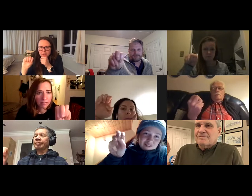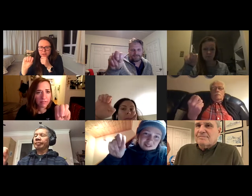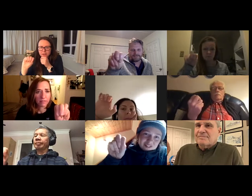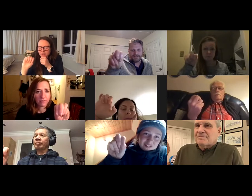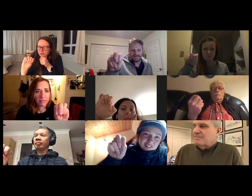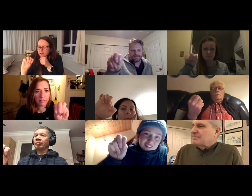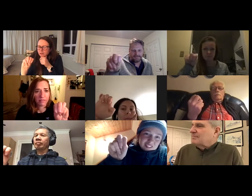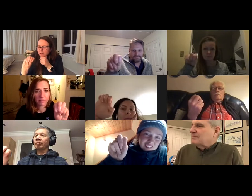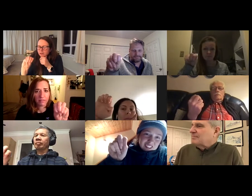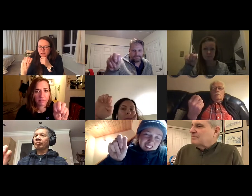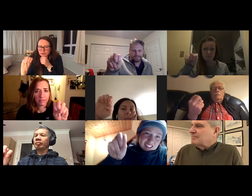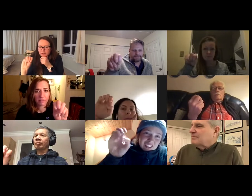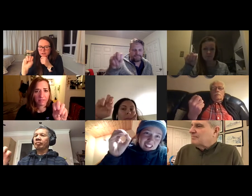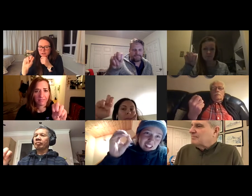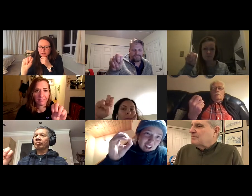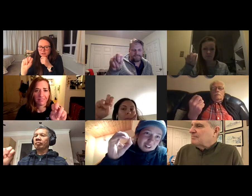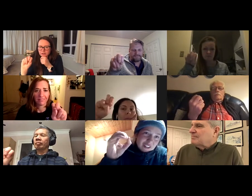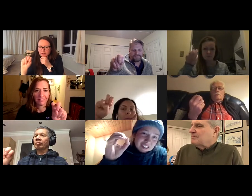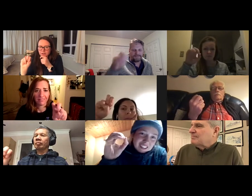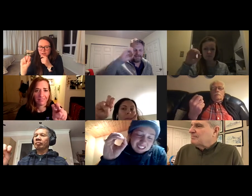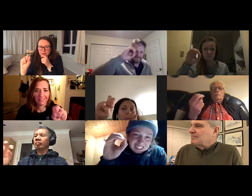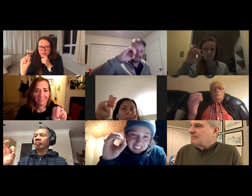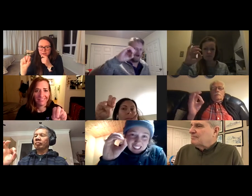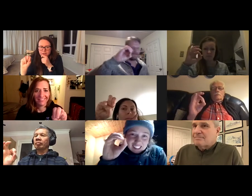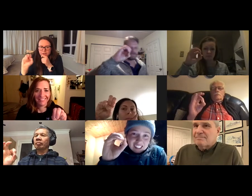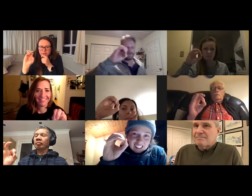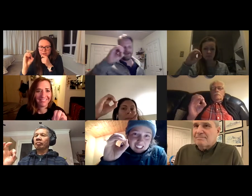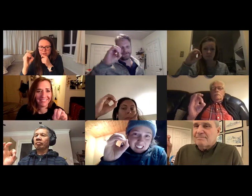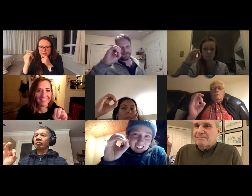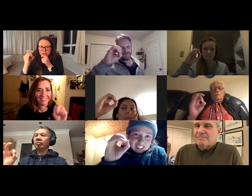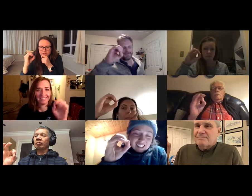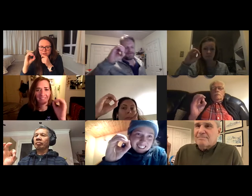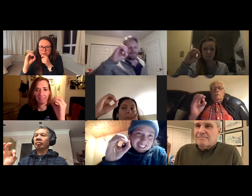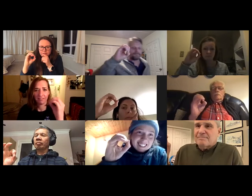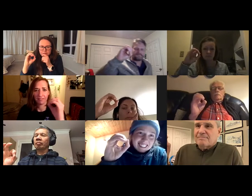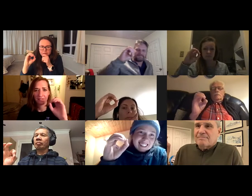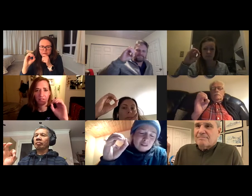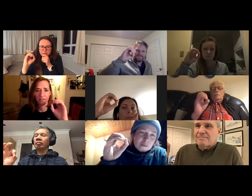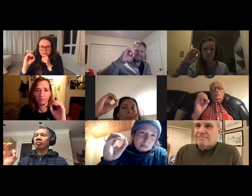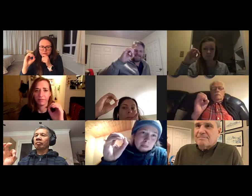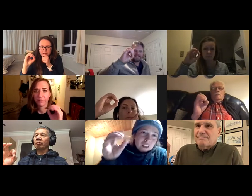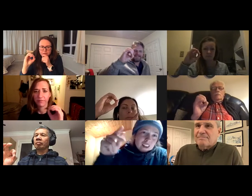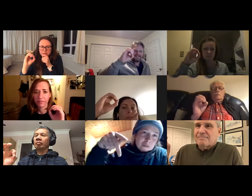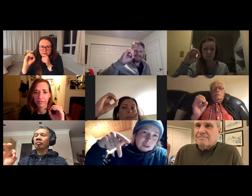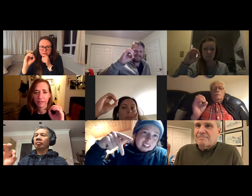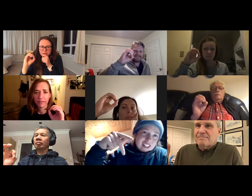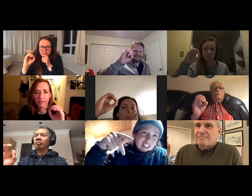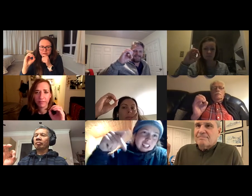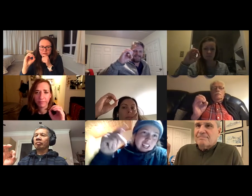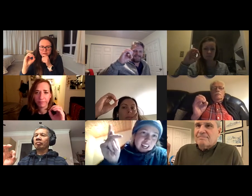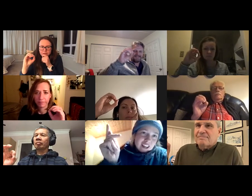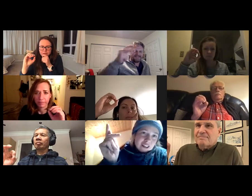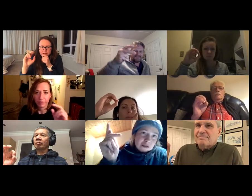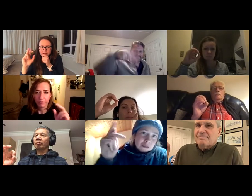Mm-hmm. 2 humps is N. Mm-hmm. Okay. O. That's an obvious one. How can we not know that one? Yep. Mm-hmm. And then P is